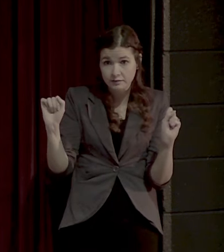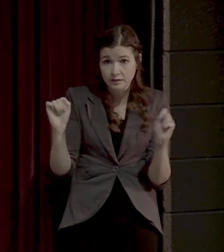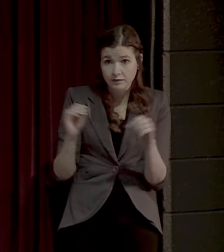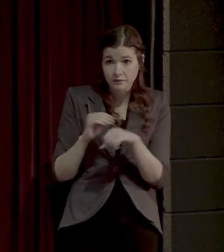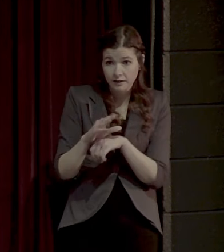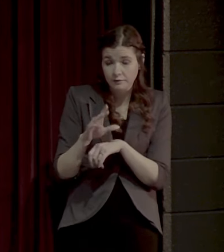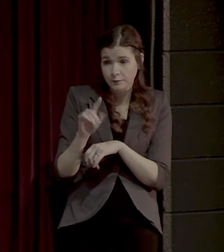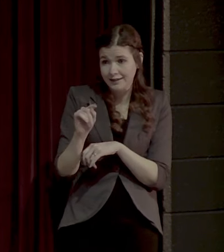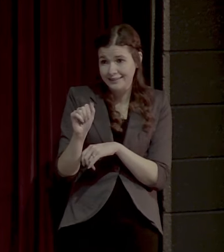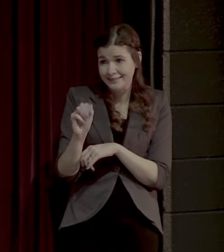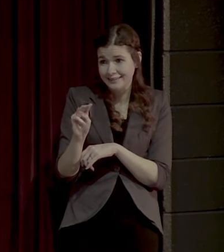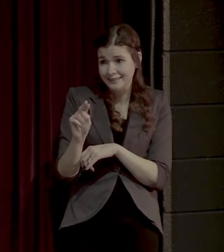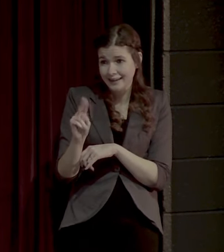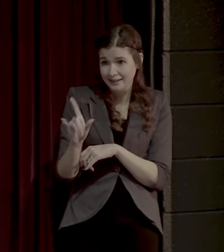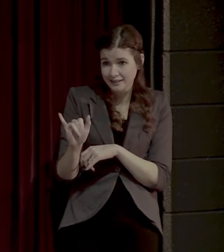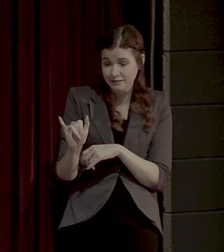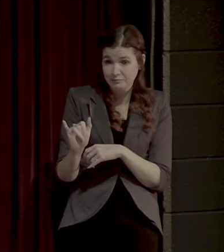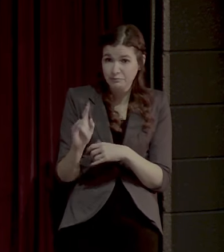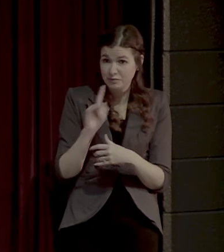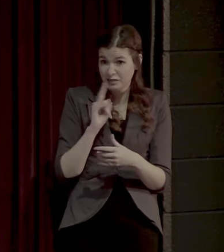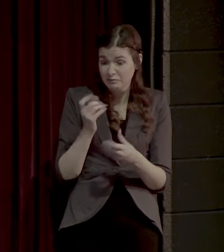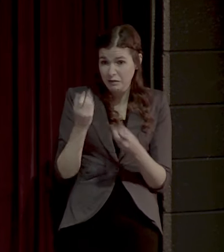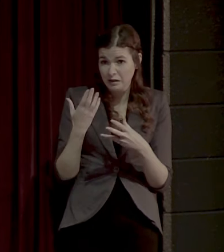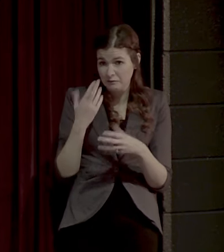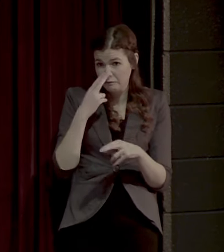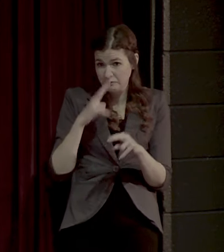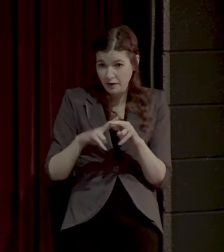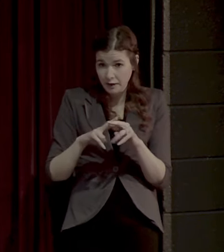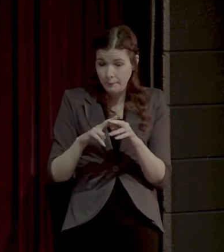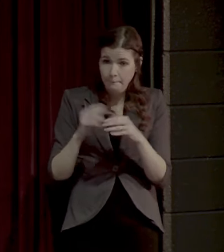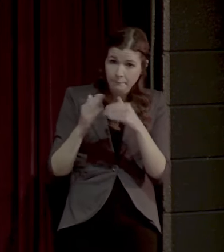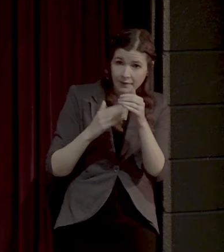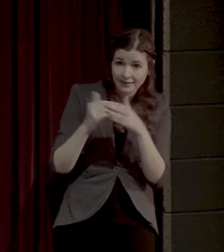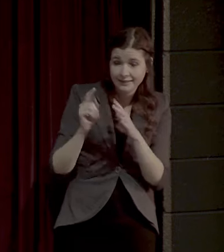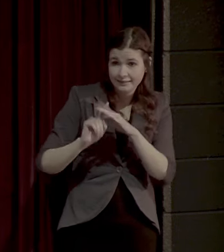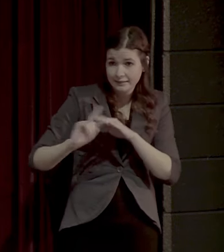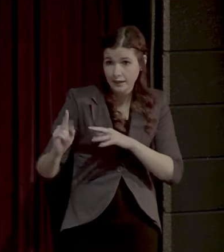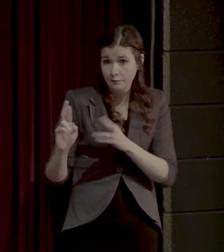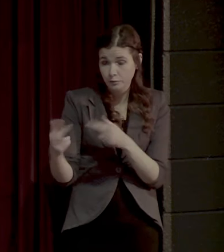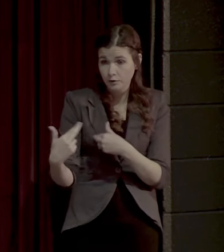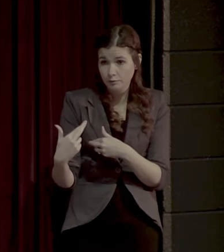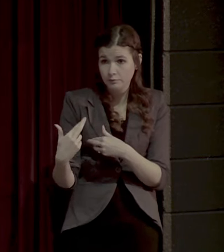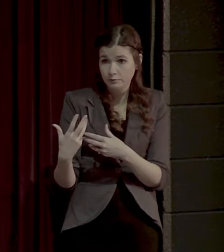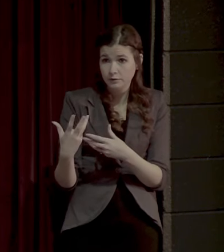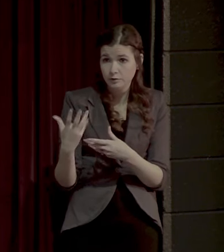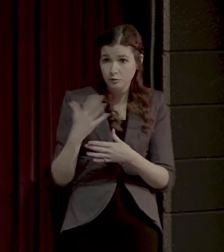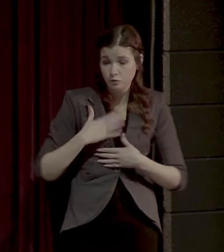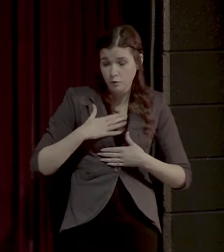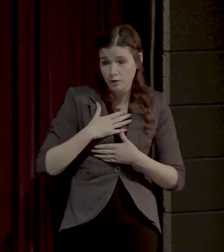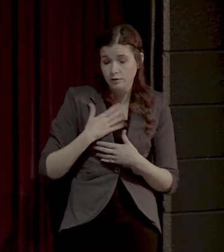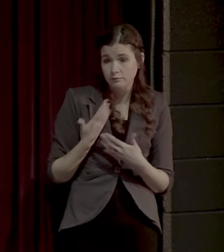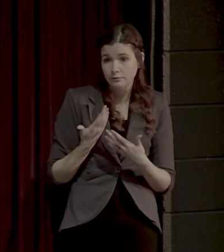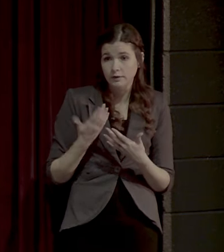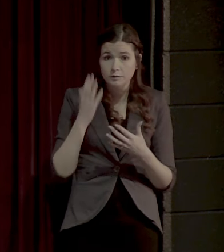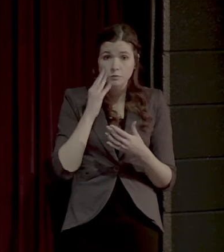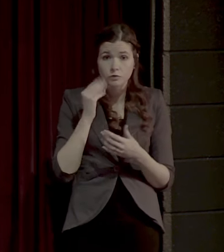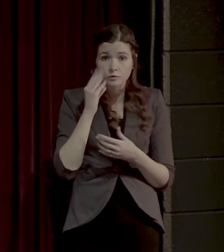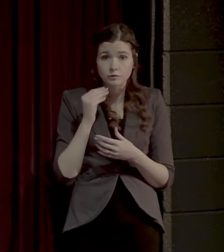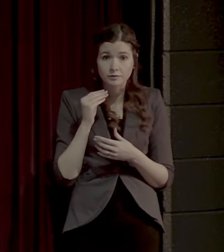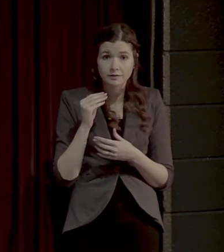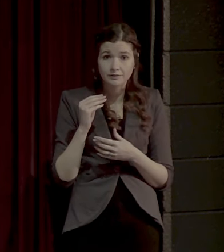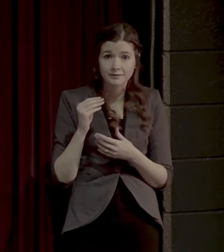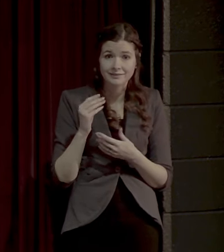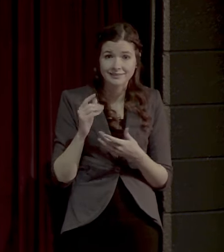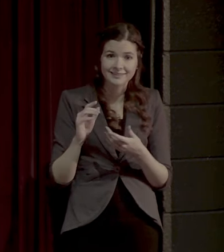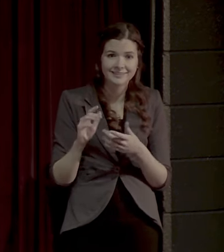Miss Tandy. In particular, it was a lot of fun building our escape rooms and enjoying the experience that the students, faculty, and staff had trying to